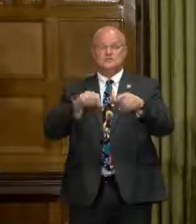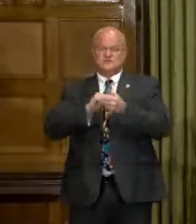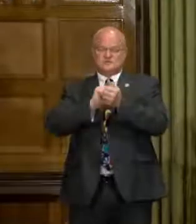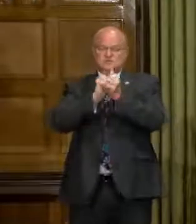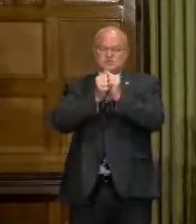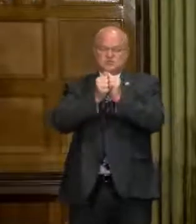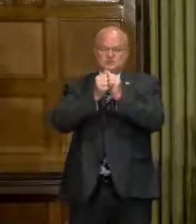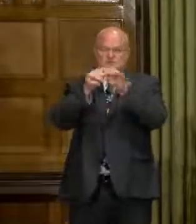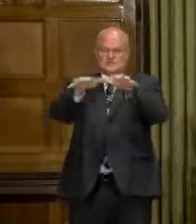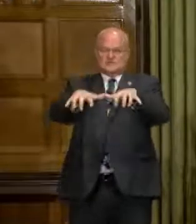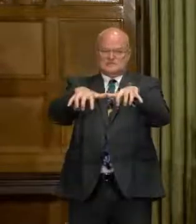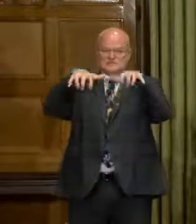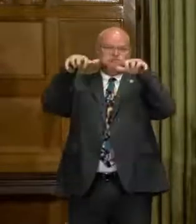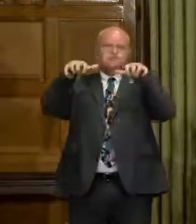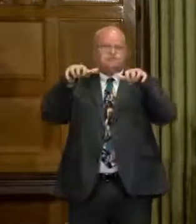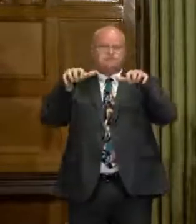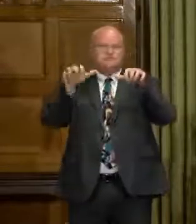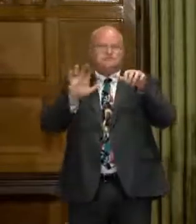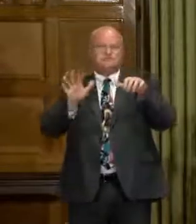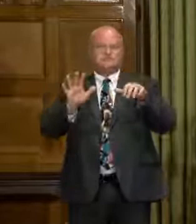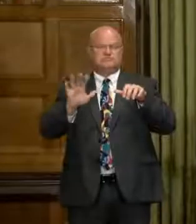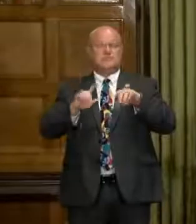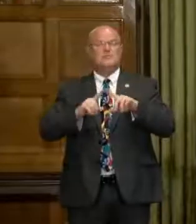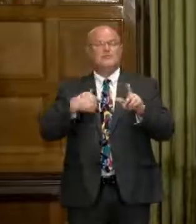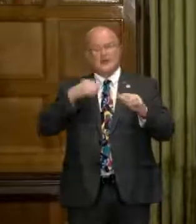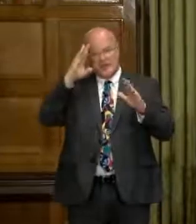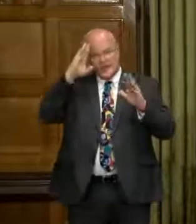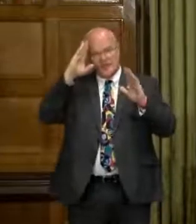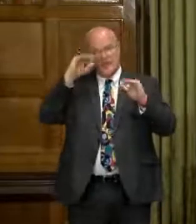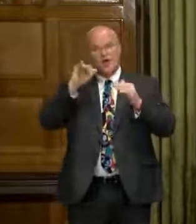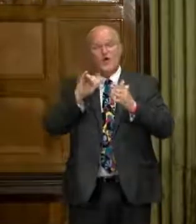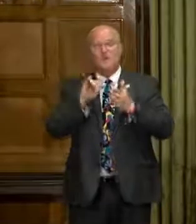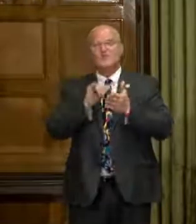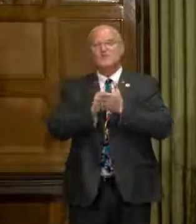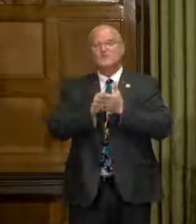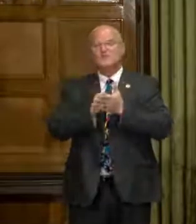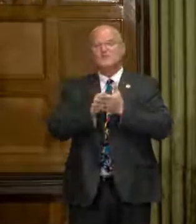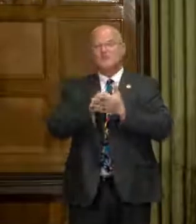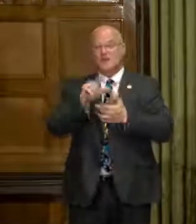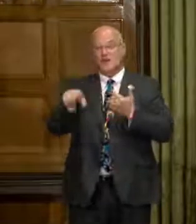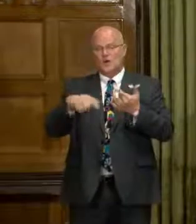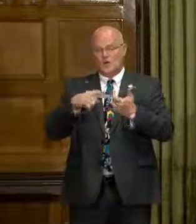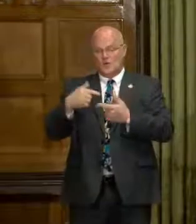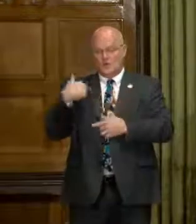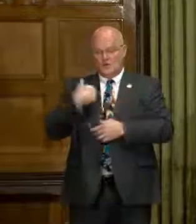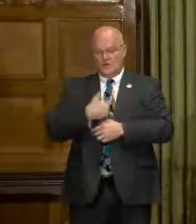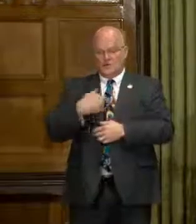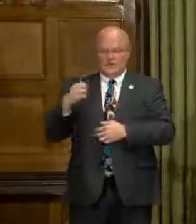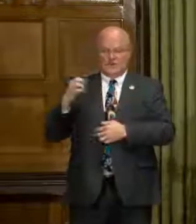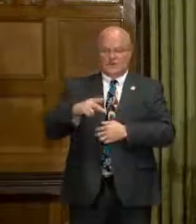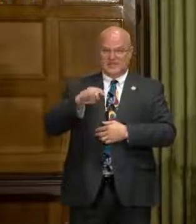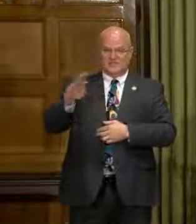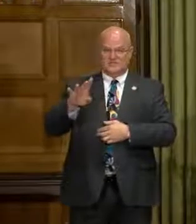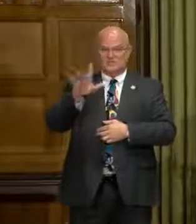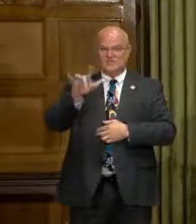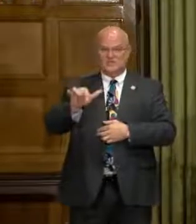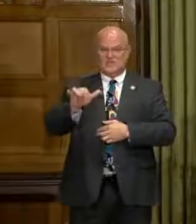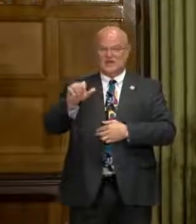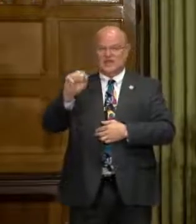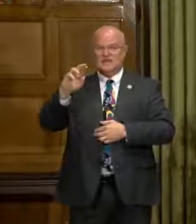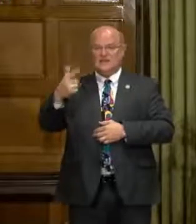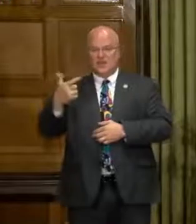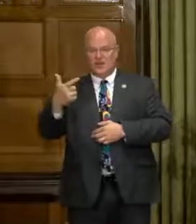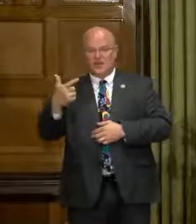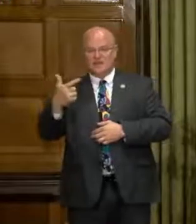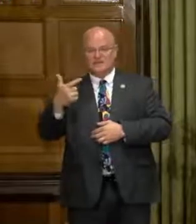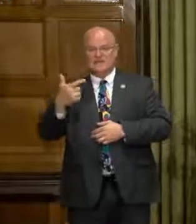packed stadium. But I'm hopeful that whenever we get to July and August, there